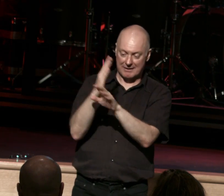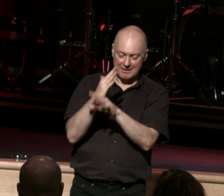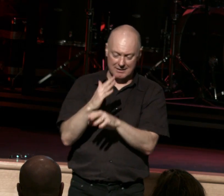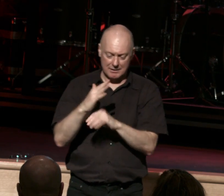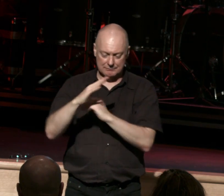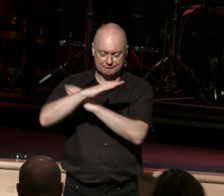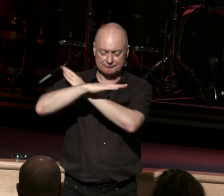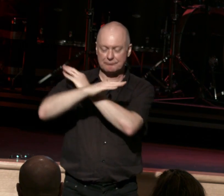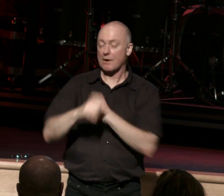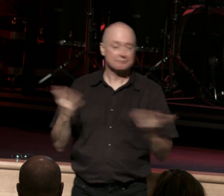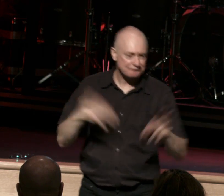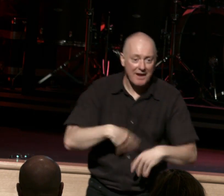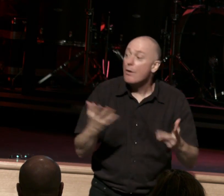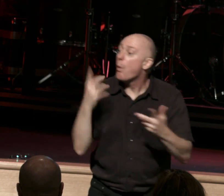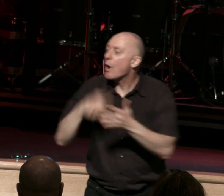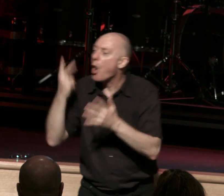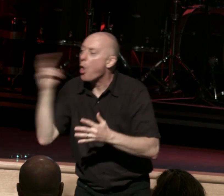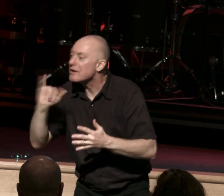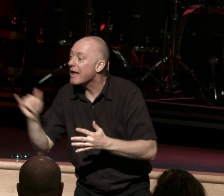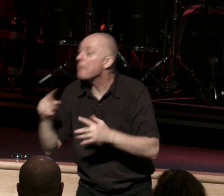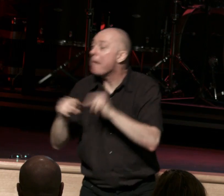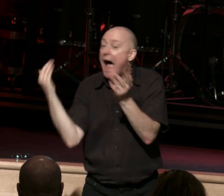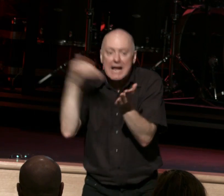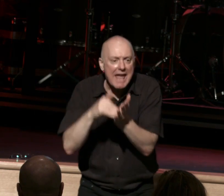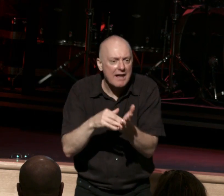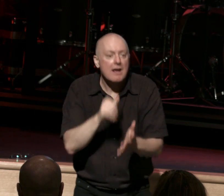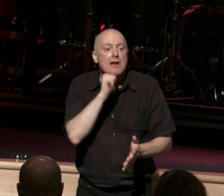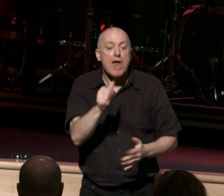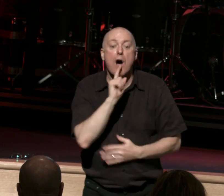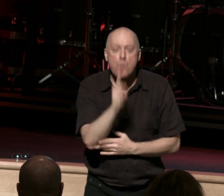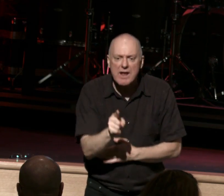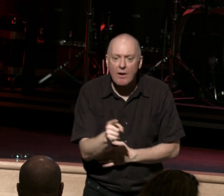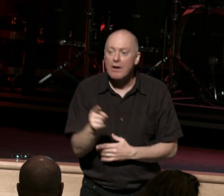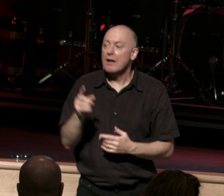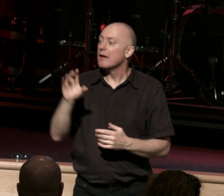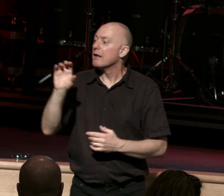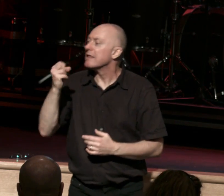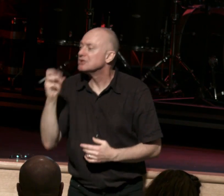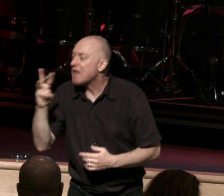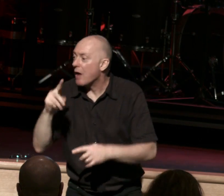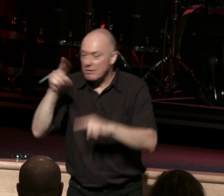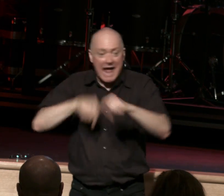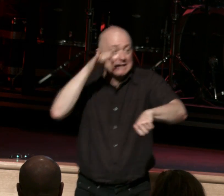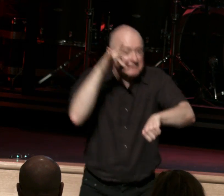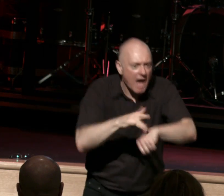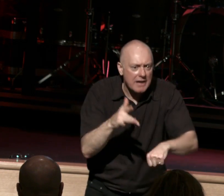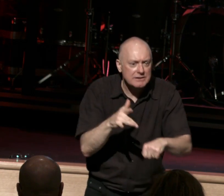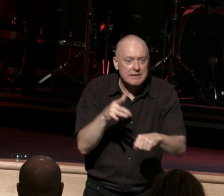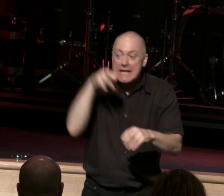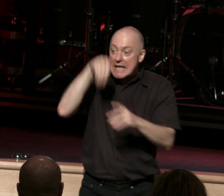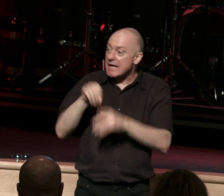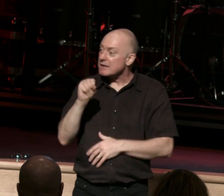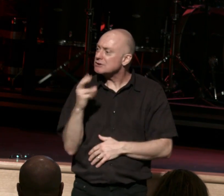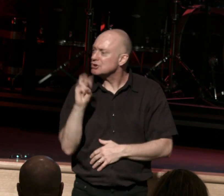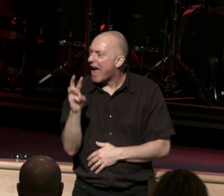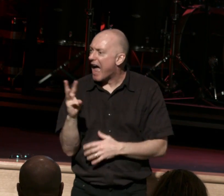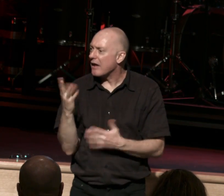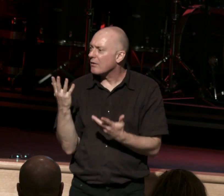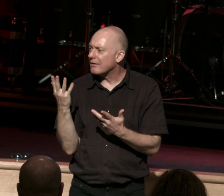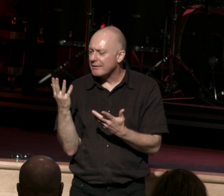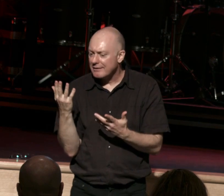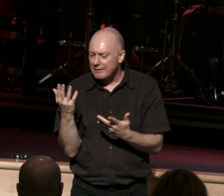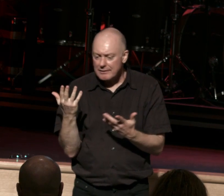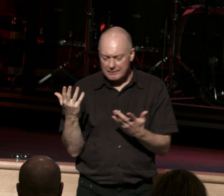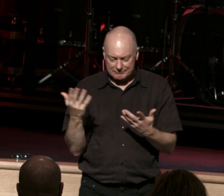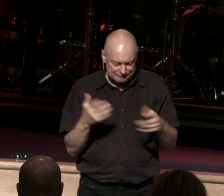A shadow gives you an idea of what something looks like, but again, it's not real. The shadow you cannot touch, and within a